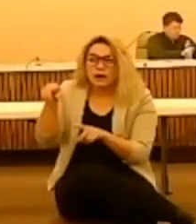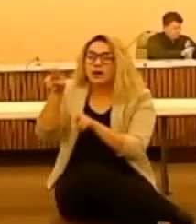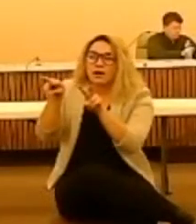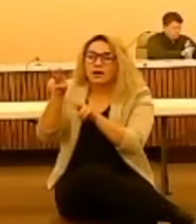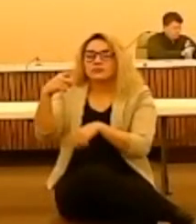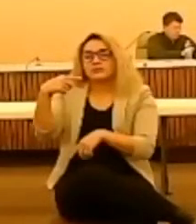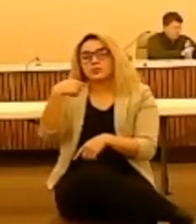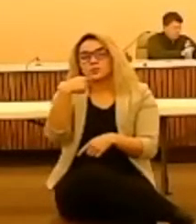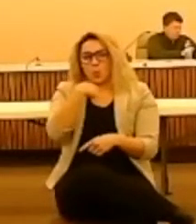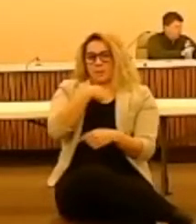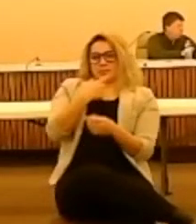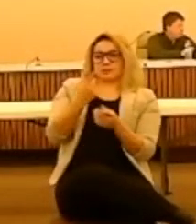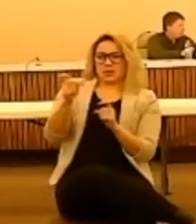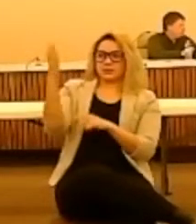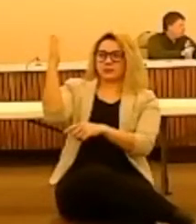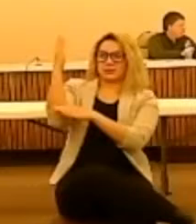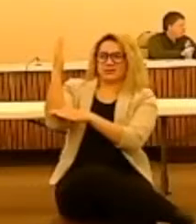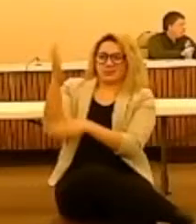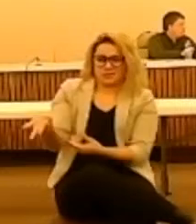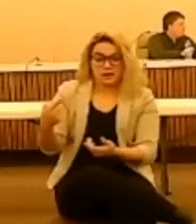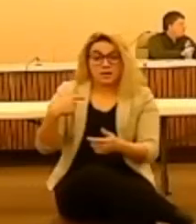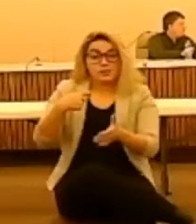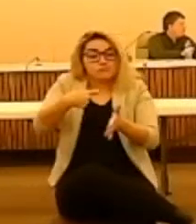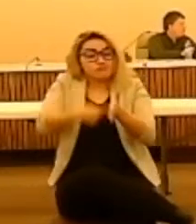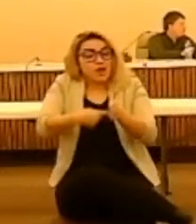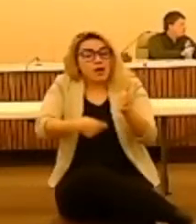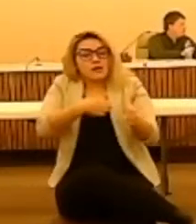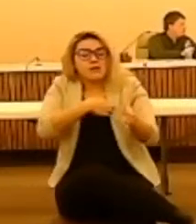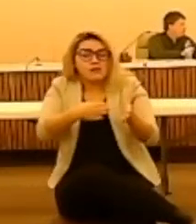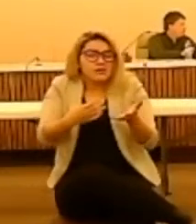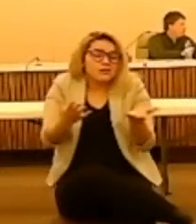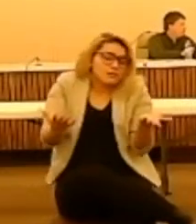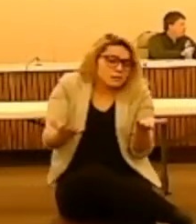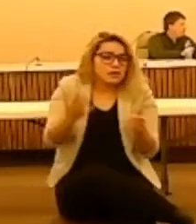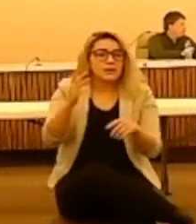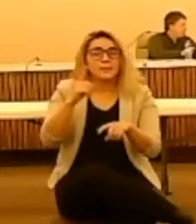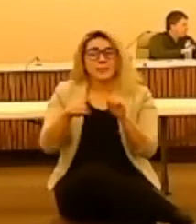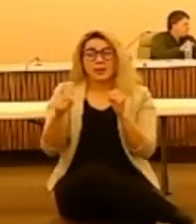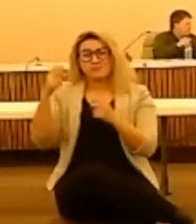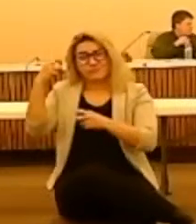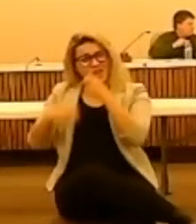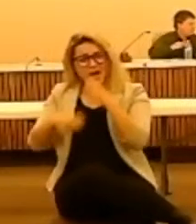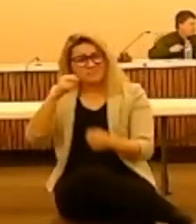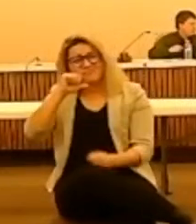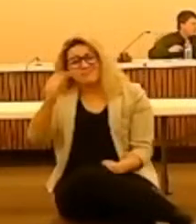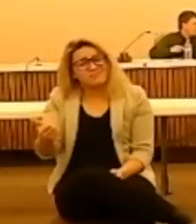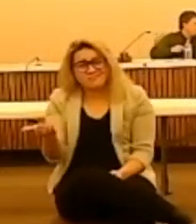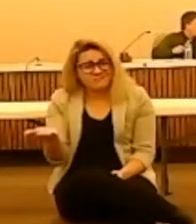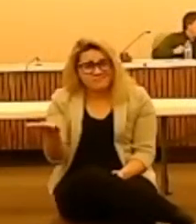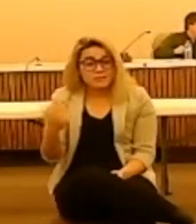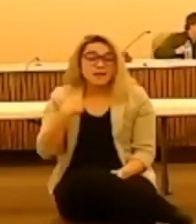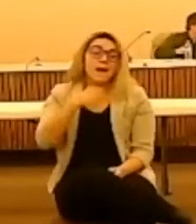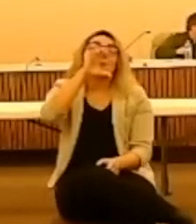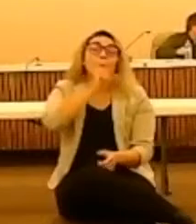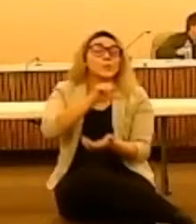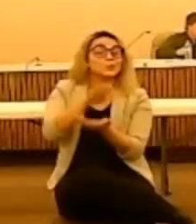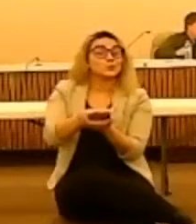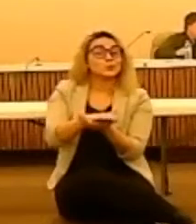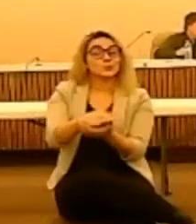just surprised they're even bothering with it, or that anyone's bothering with it. It seems fine. So I'm an old school guy. That's